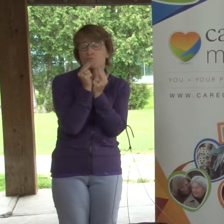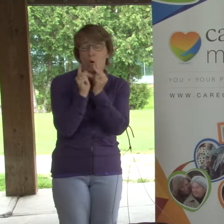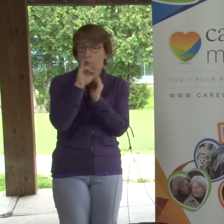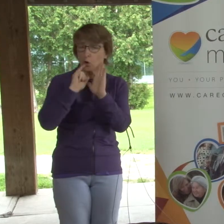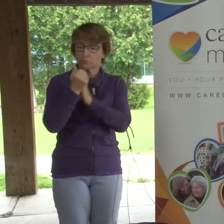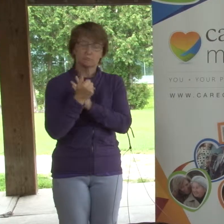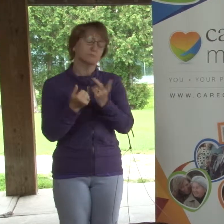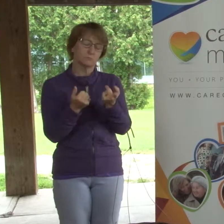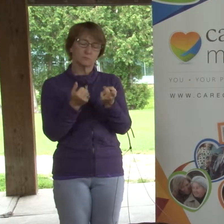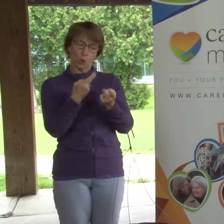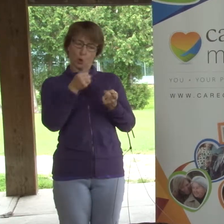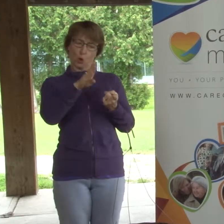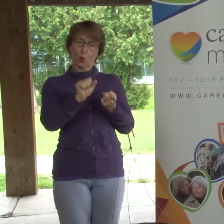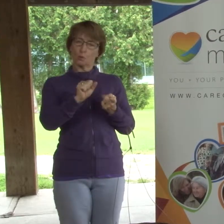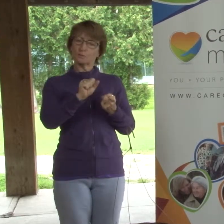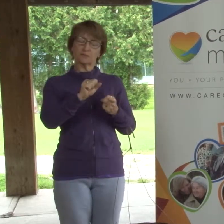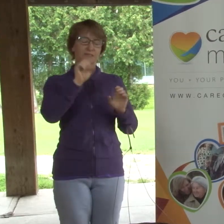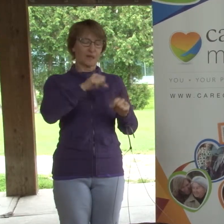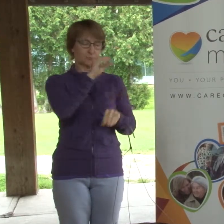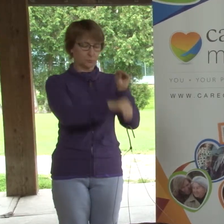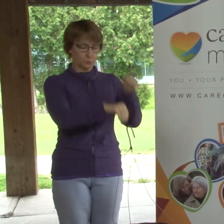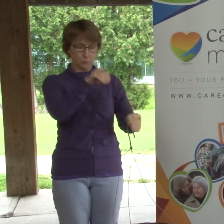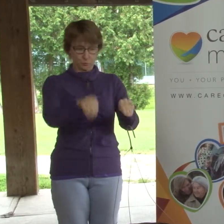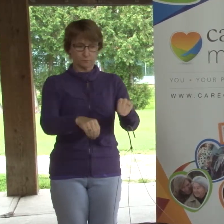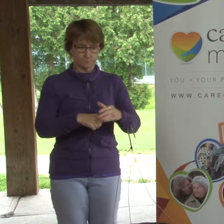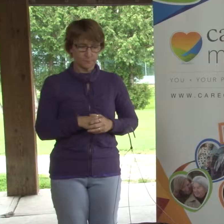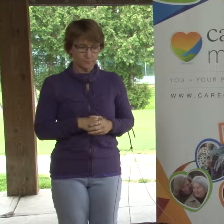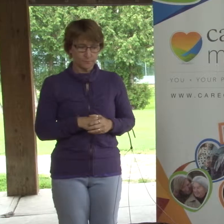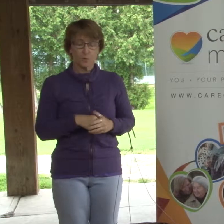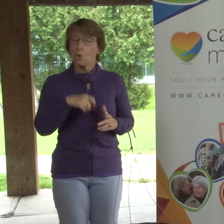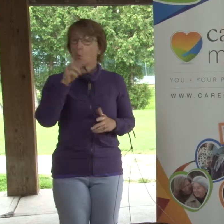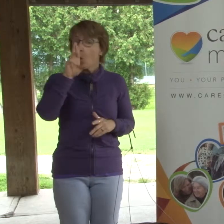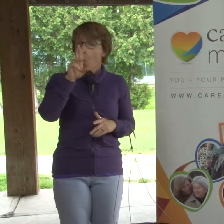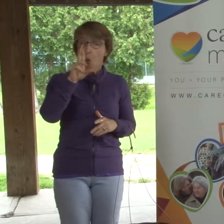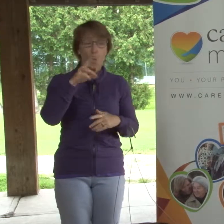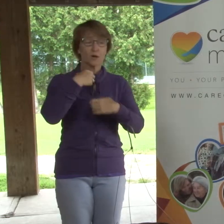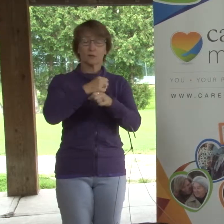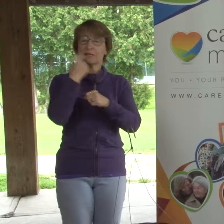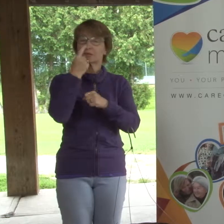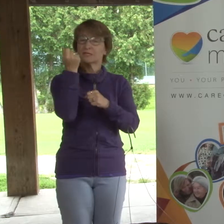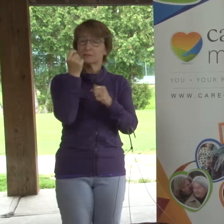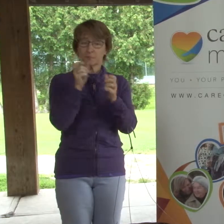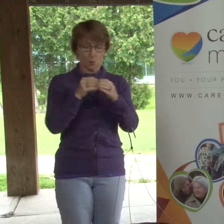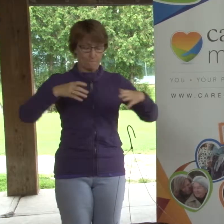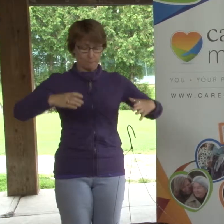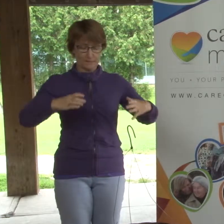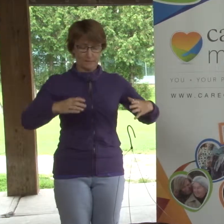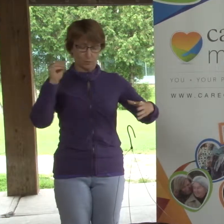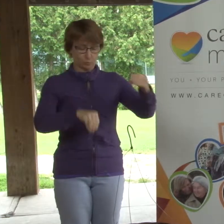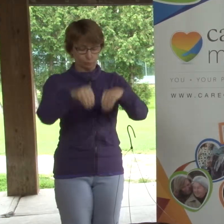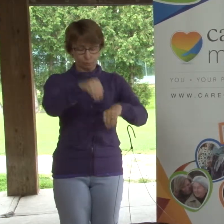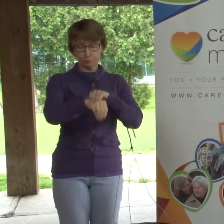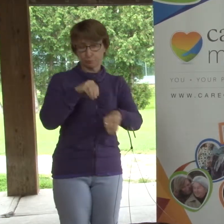you can plant the herbs directly into the containers here, or you can make it something a little bigger and put